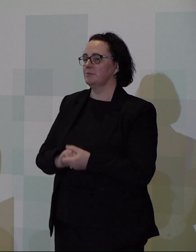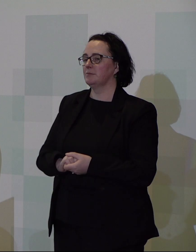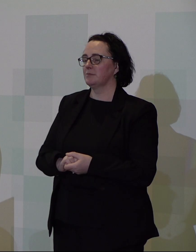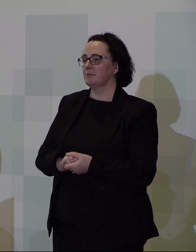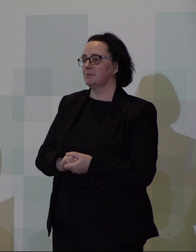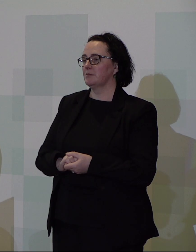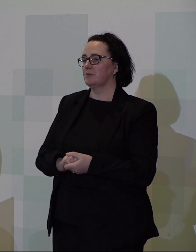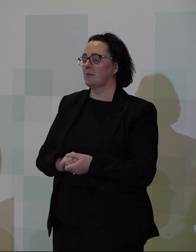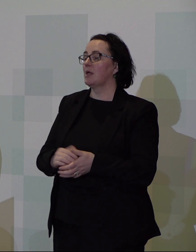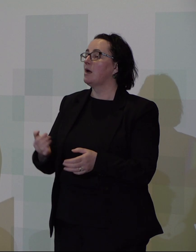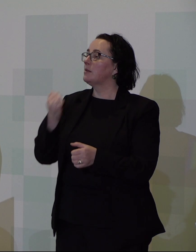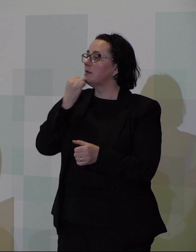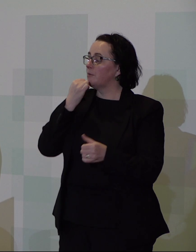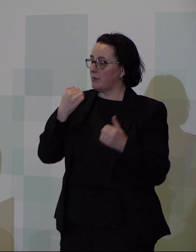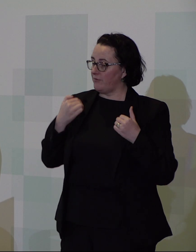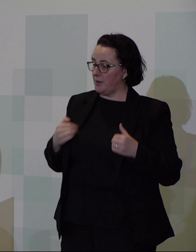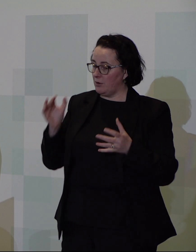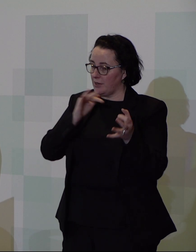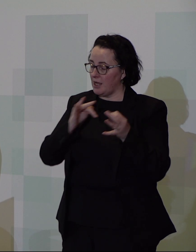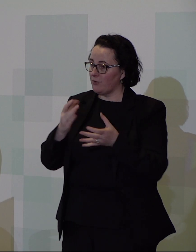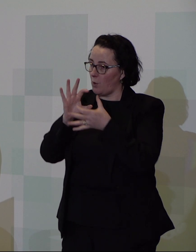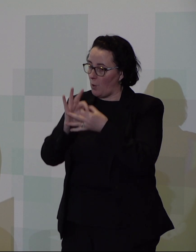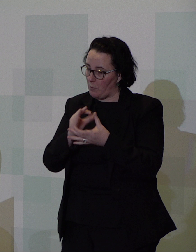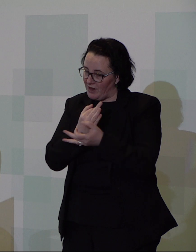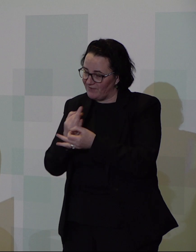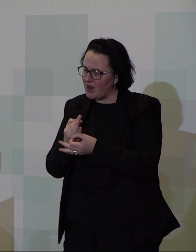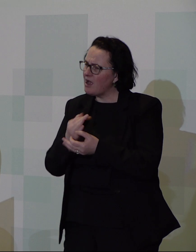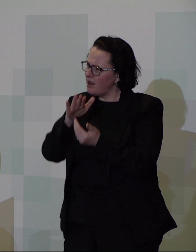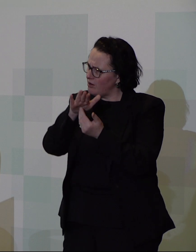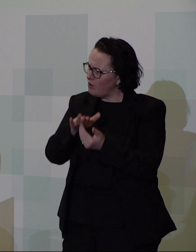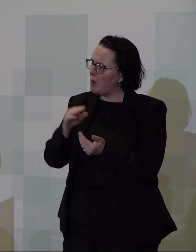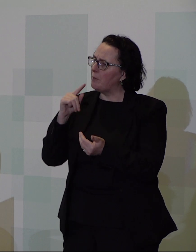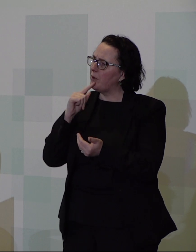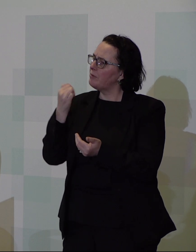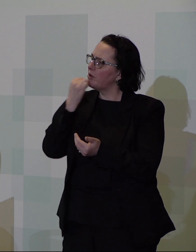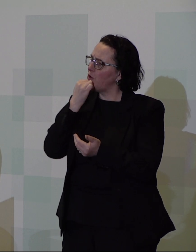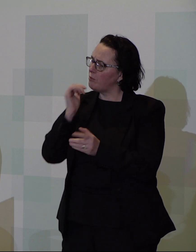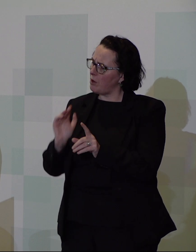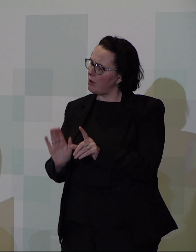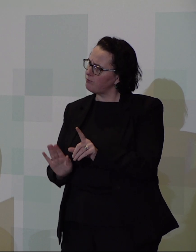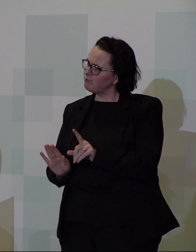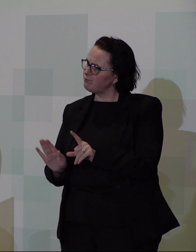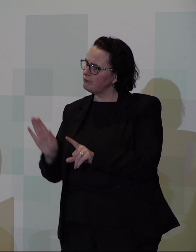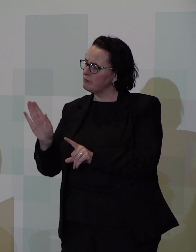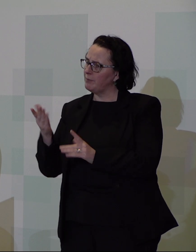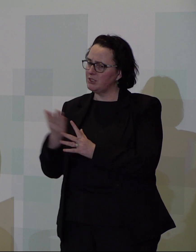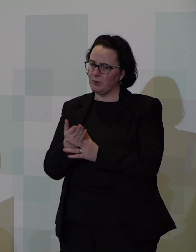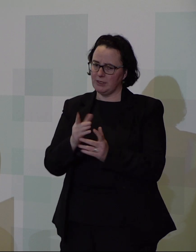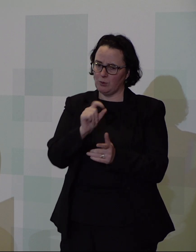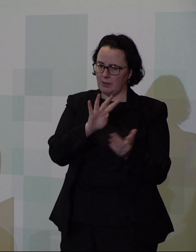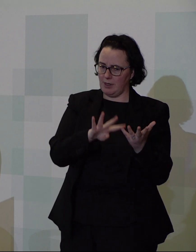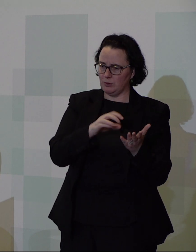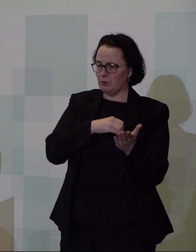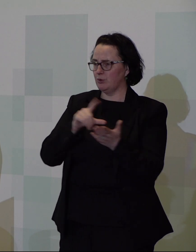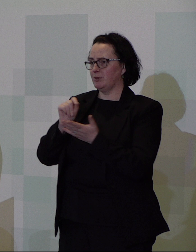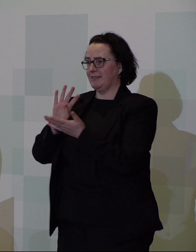Although the numbers of men looking after the home and family are very low, the number increased strongly between 2009 and 2019.